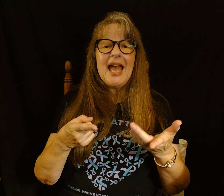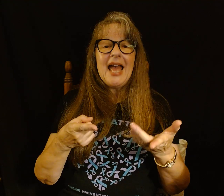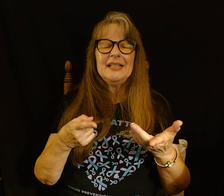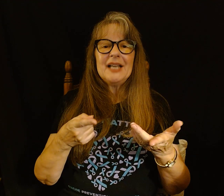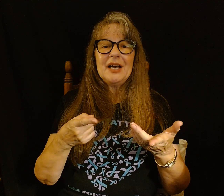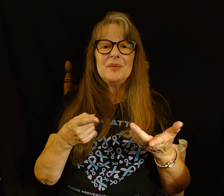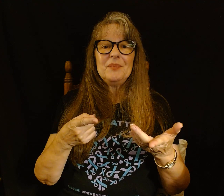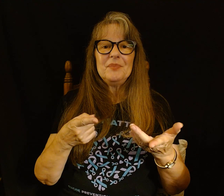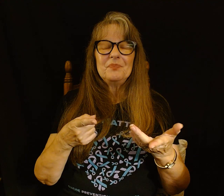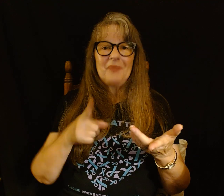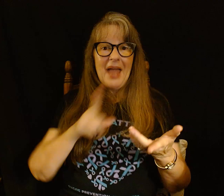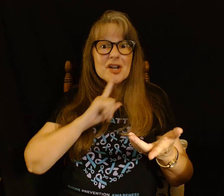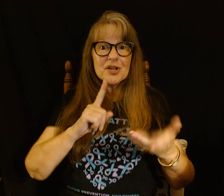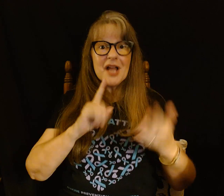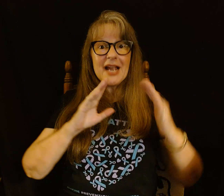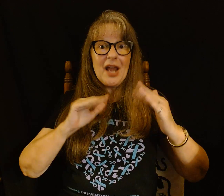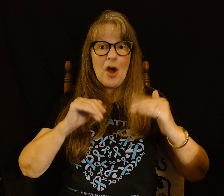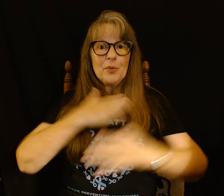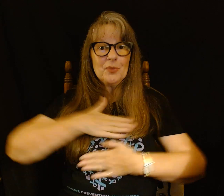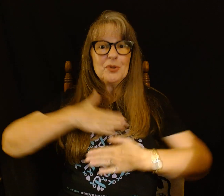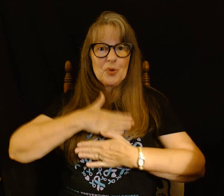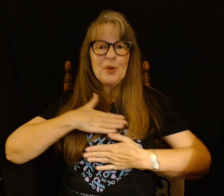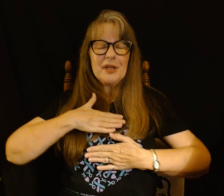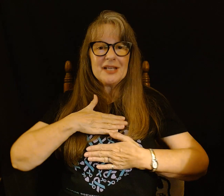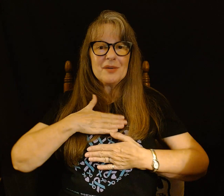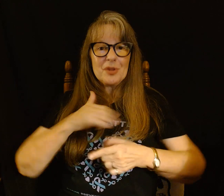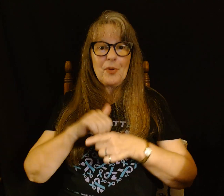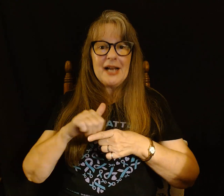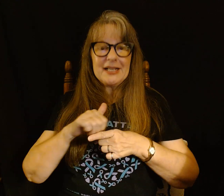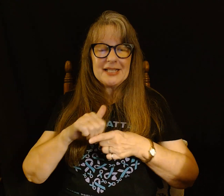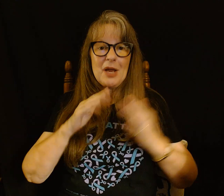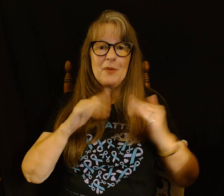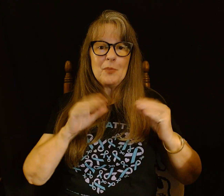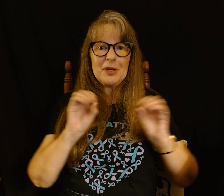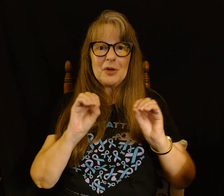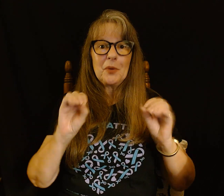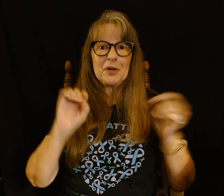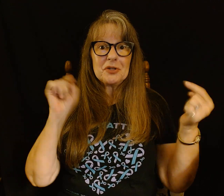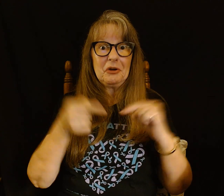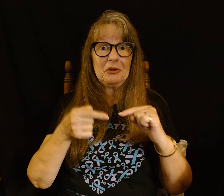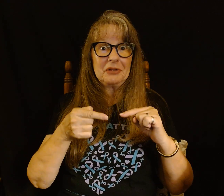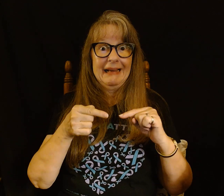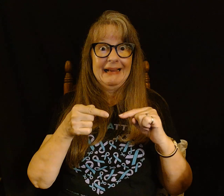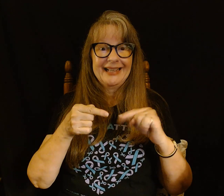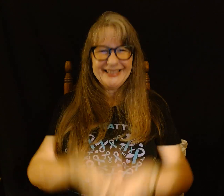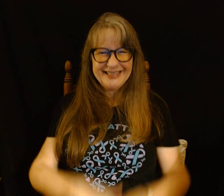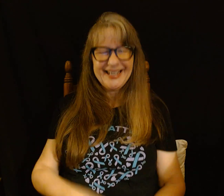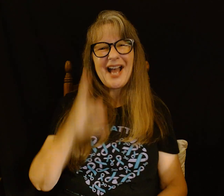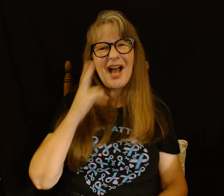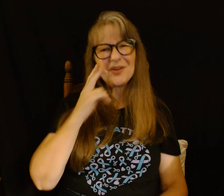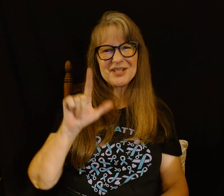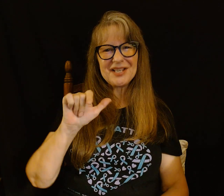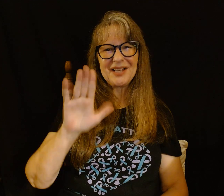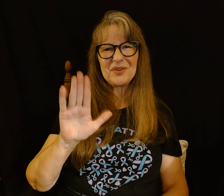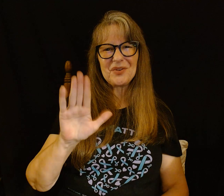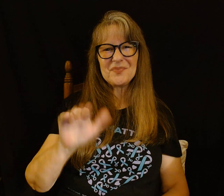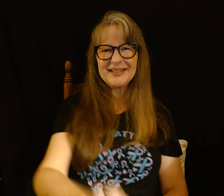and actually I kind of hope you enjoy the practice, and I'm hoping no one is hurt. I will see you later. Bye.